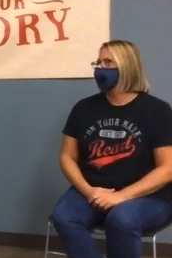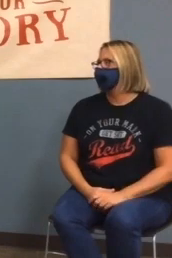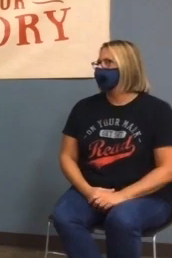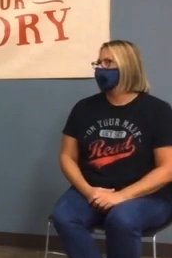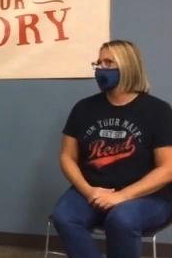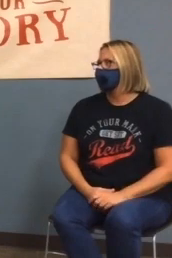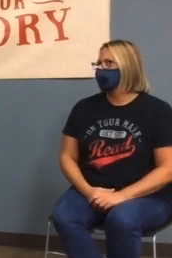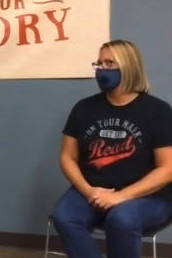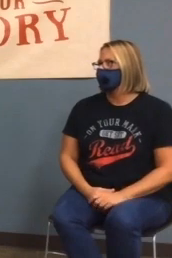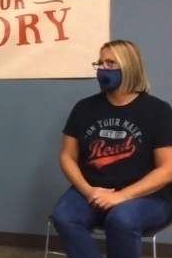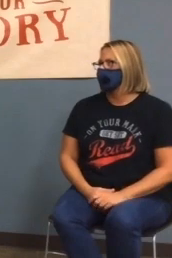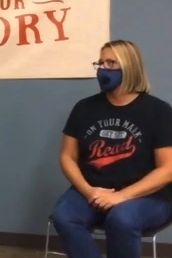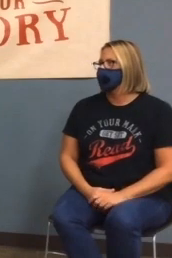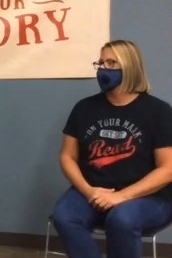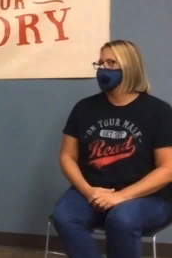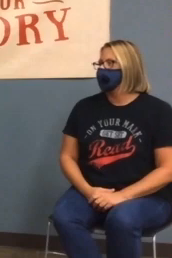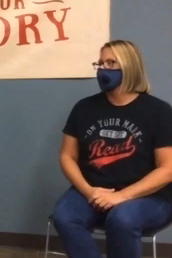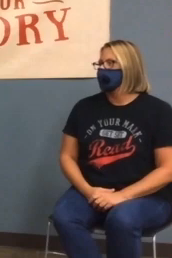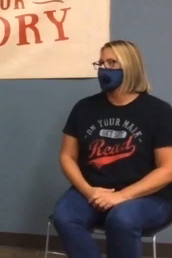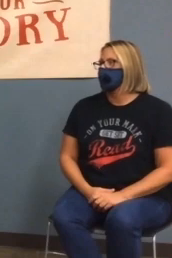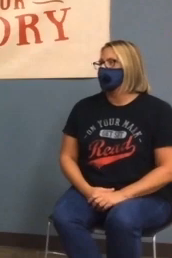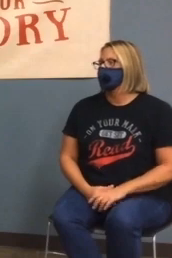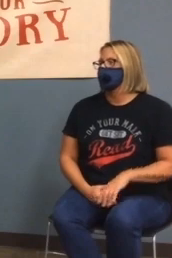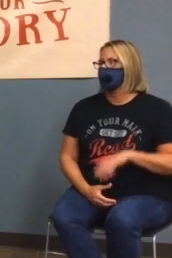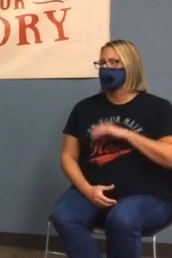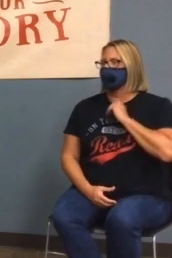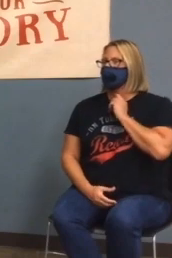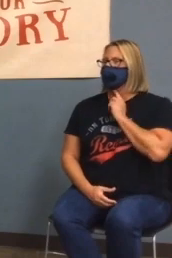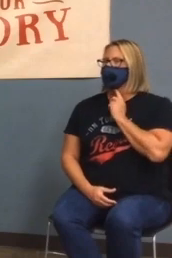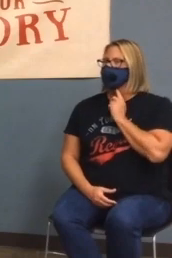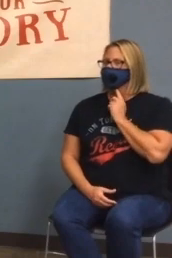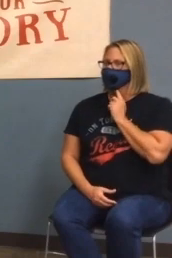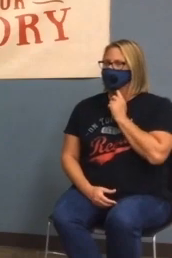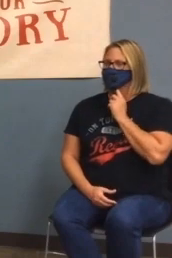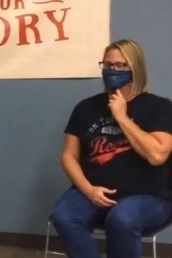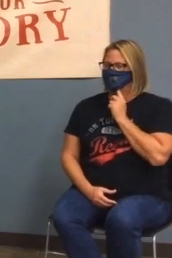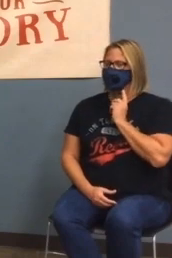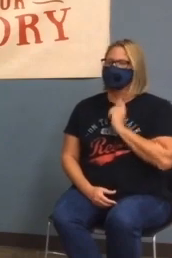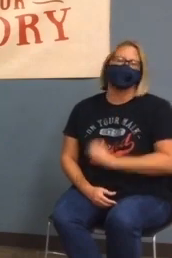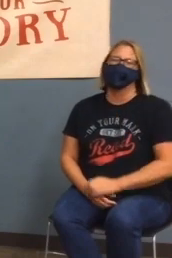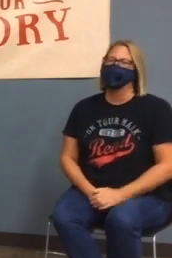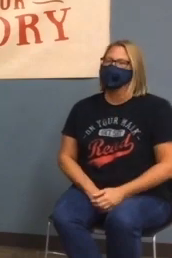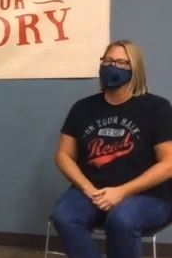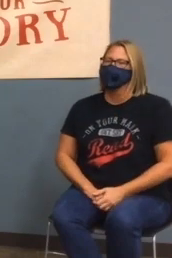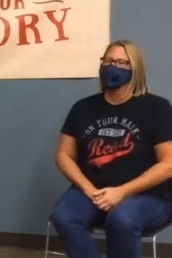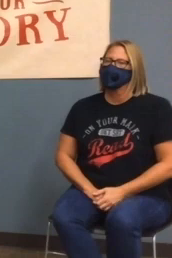Right? What you have to do is read something you like to read. It's no problem. You can easily practice reading.